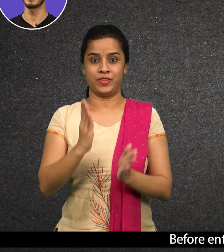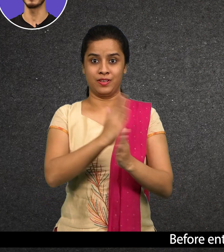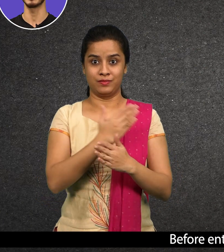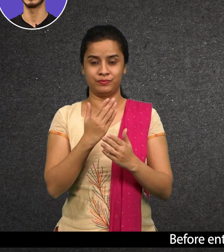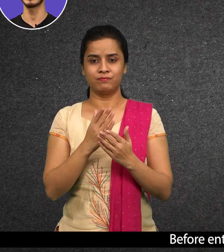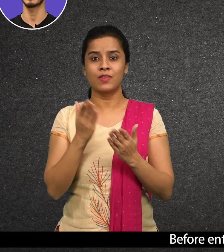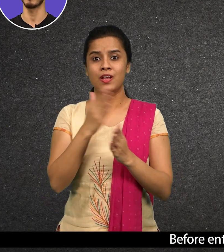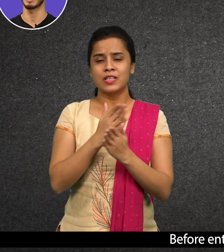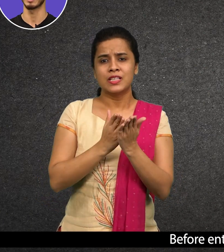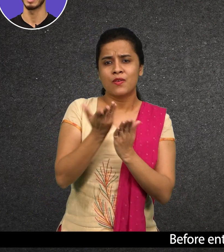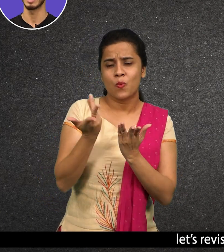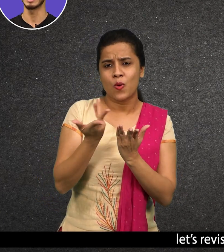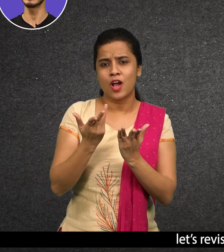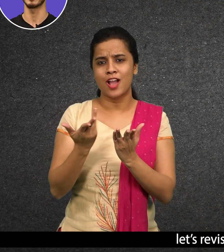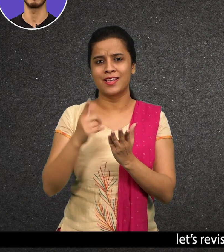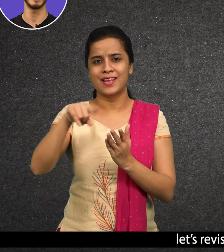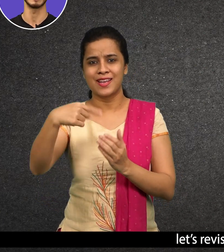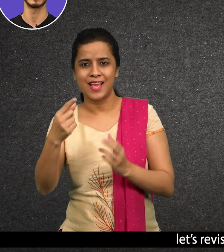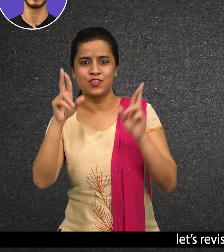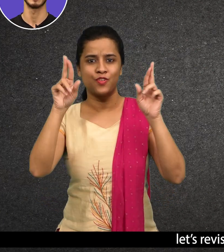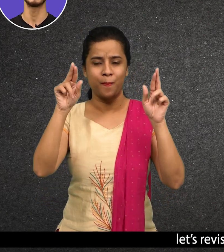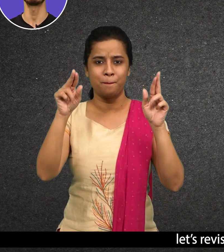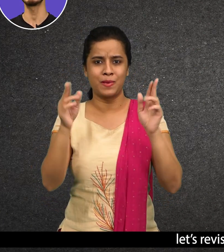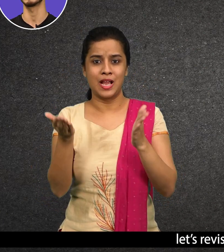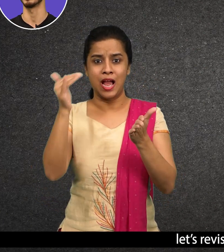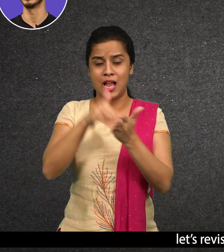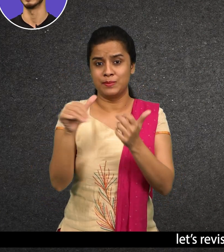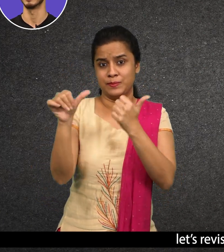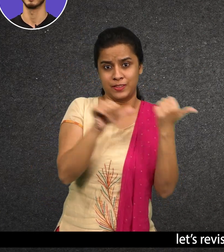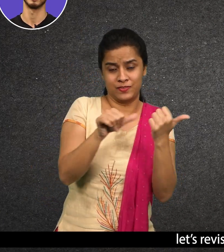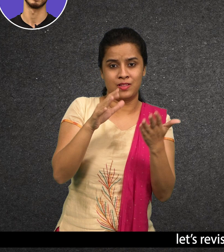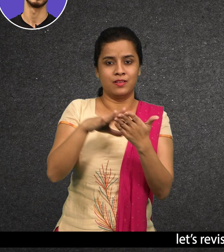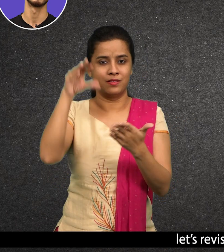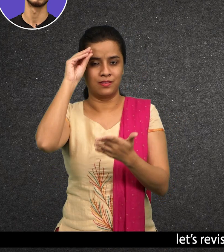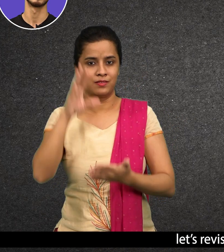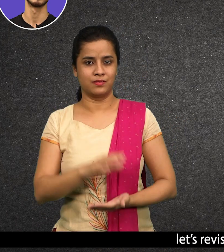Before entering the next topic, let's revise the previous one.